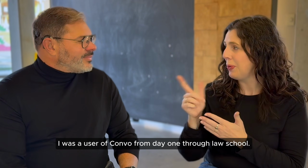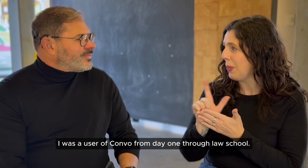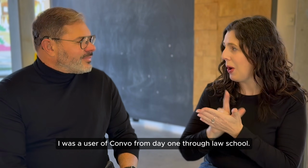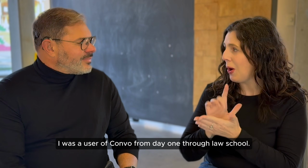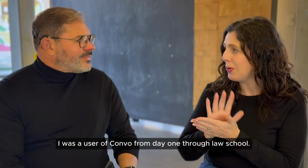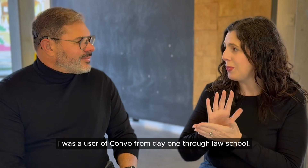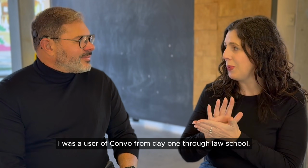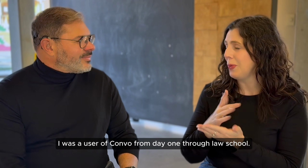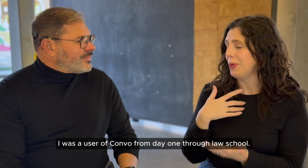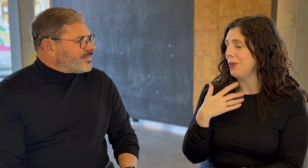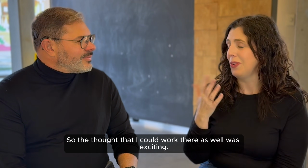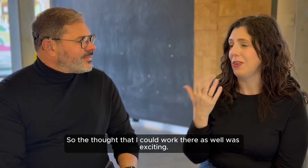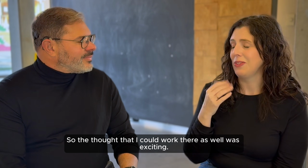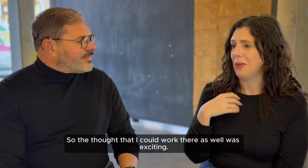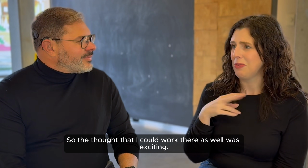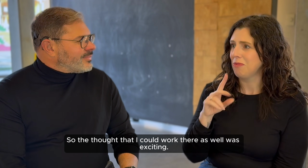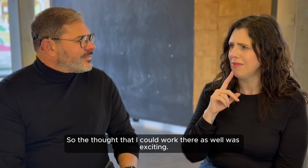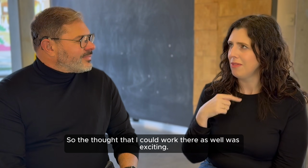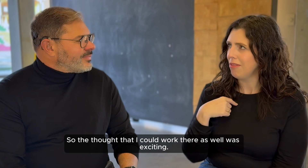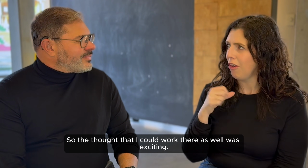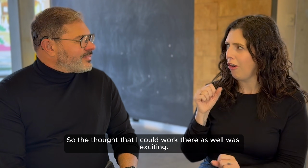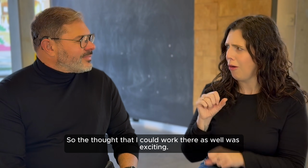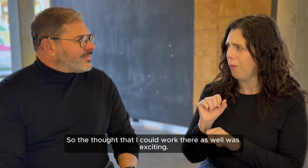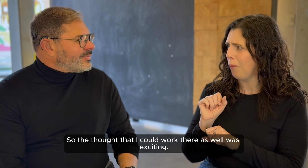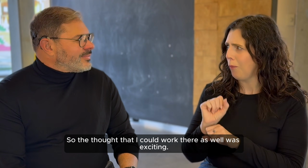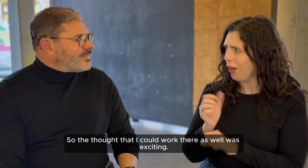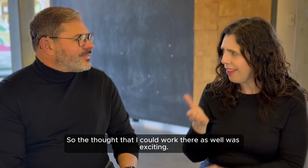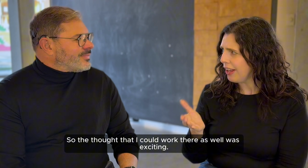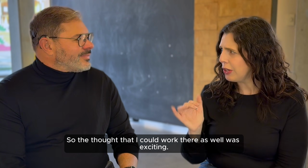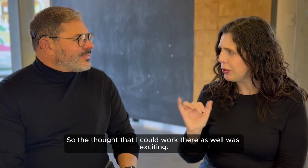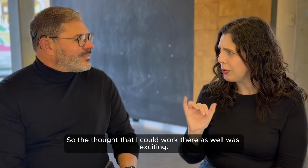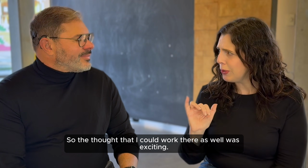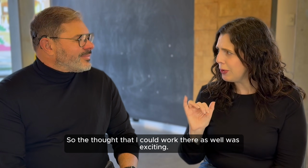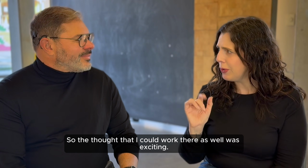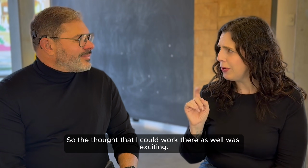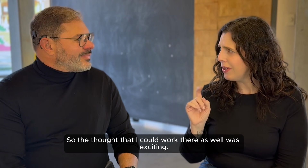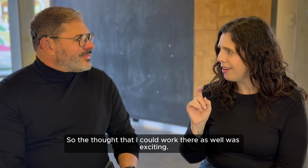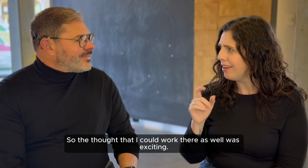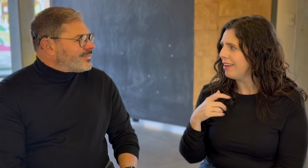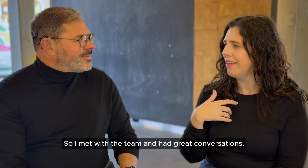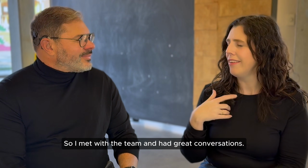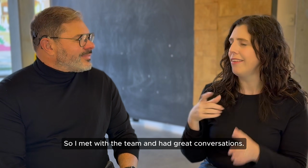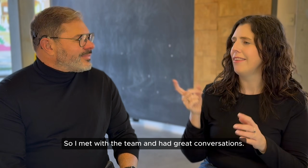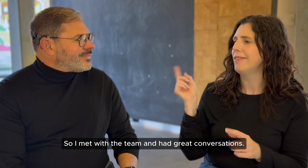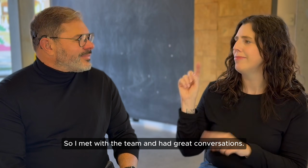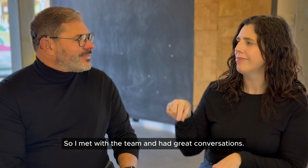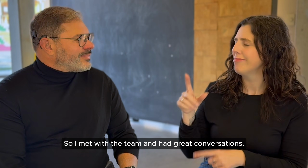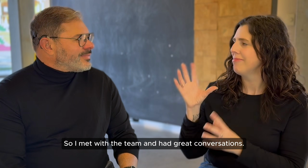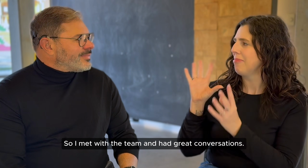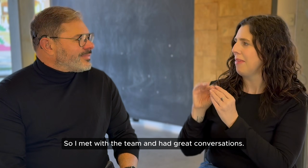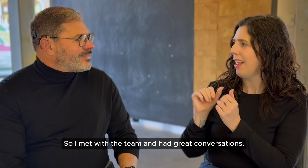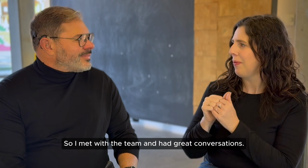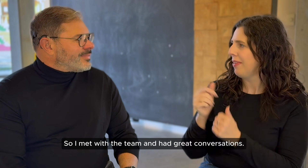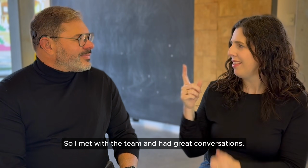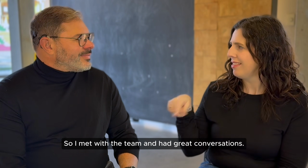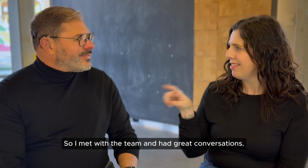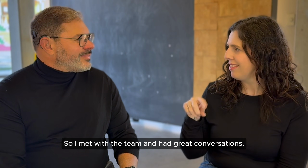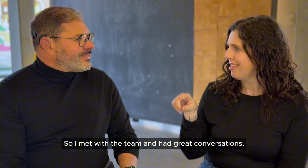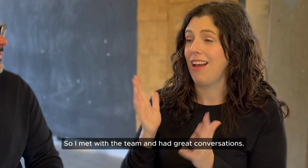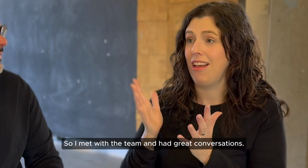law school. And so the thought that I could work there as well, like, so I met with the team